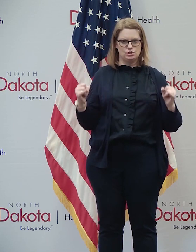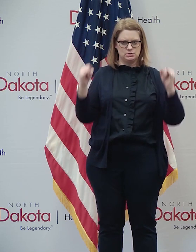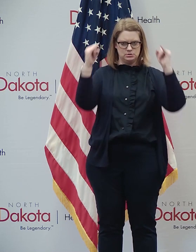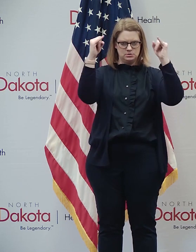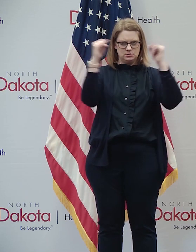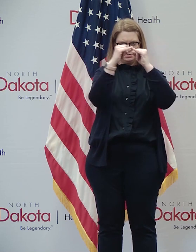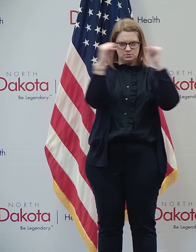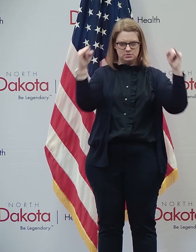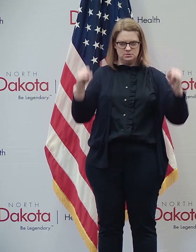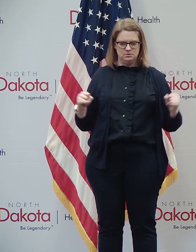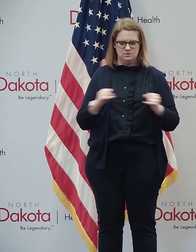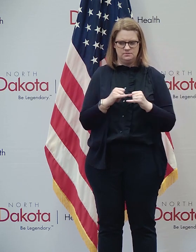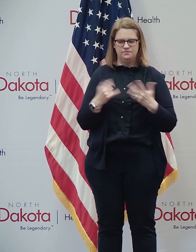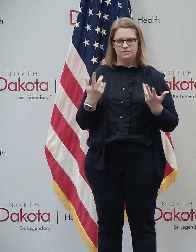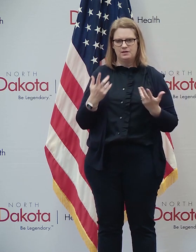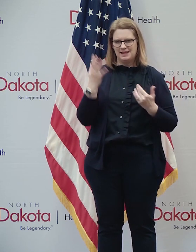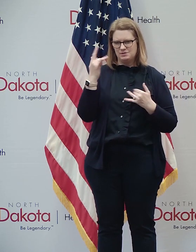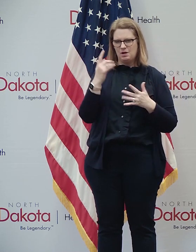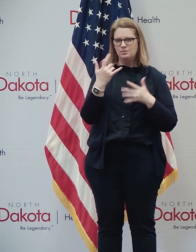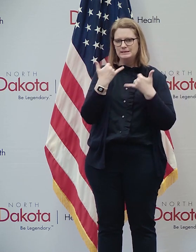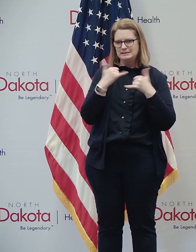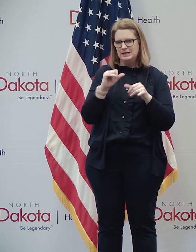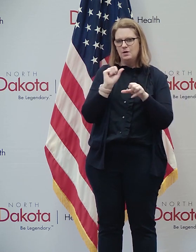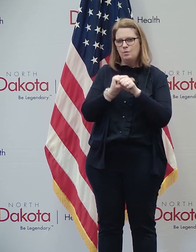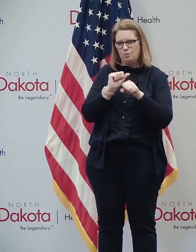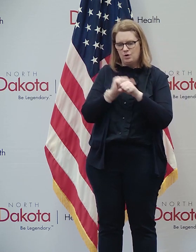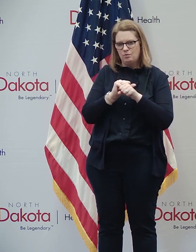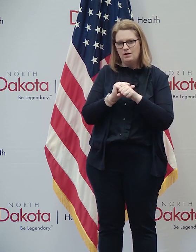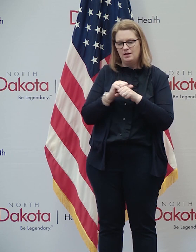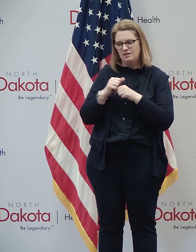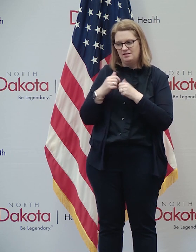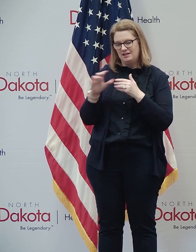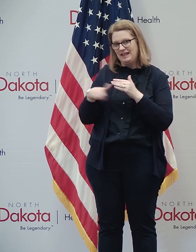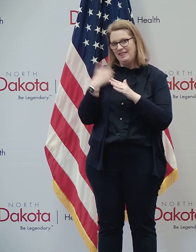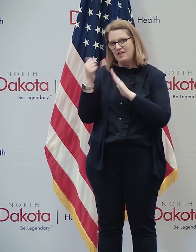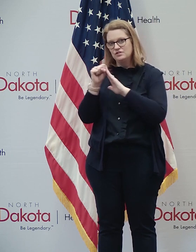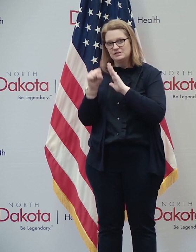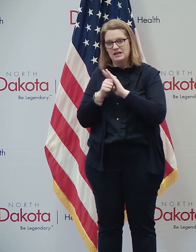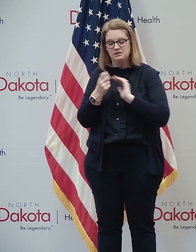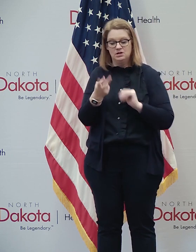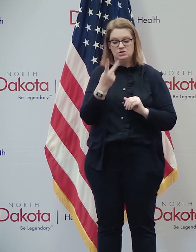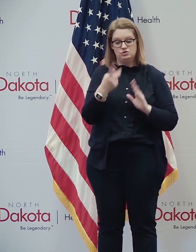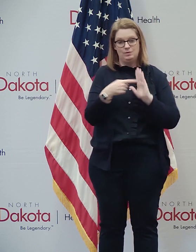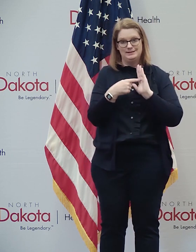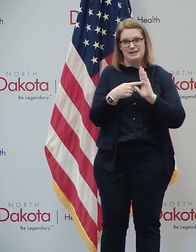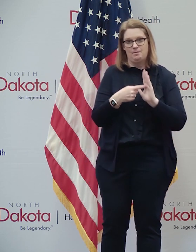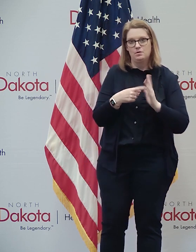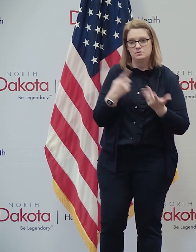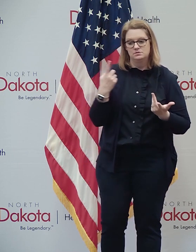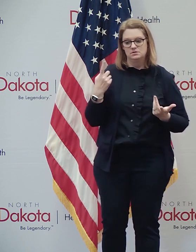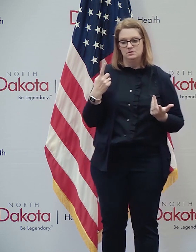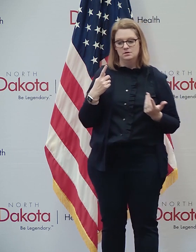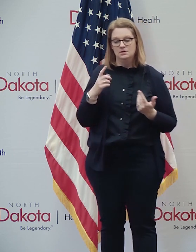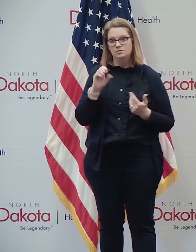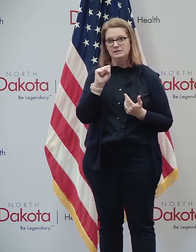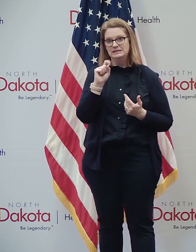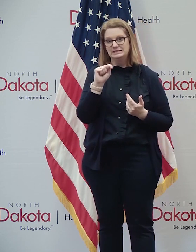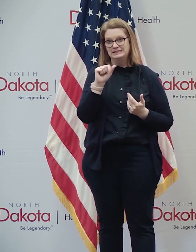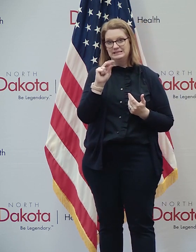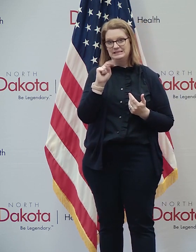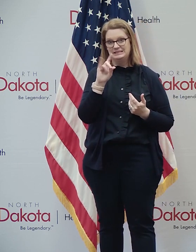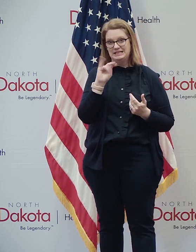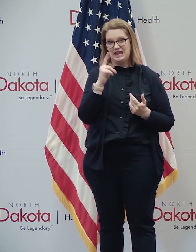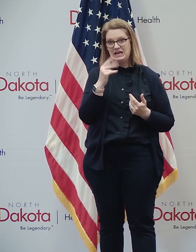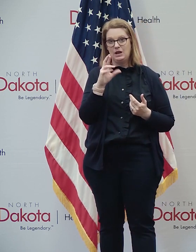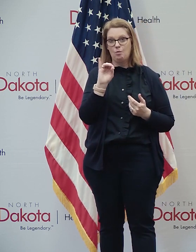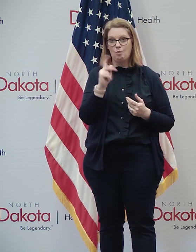a neighbor to neighbor versus regional, because right now what really matters in some cases what's going on